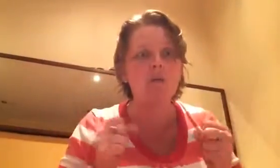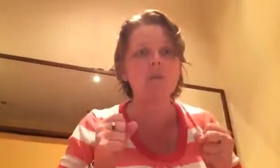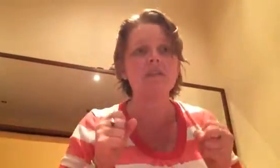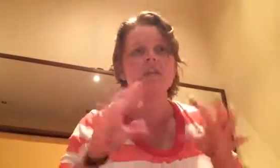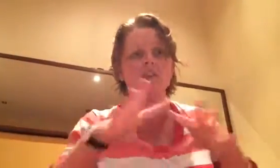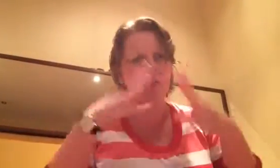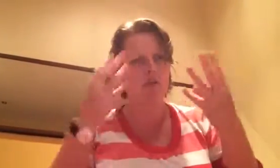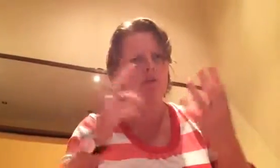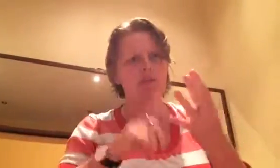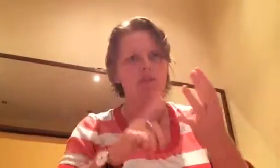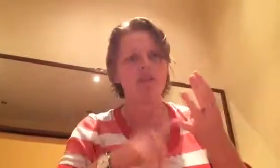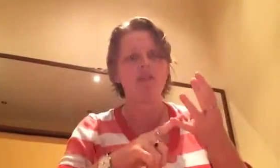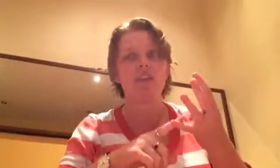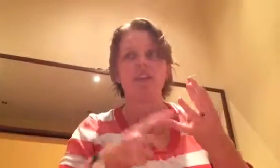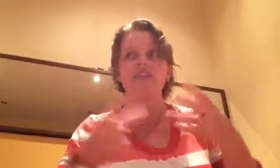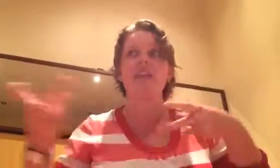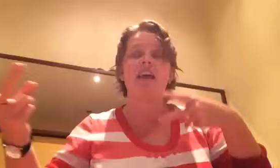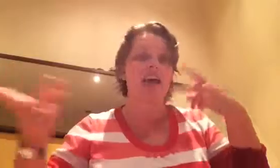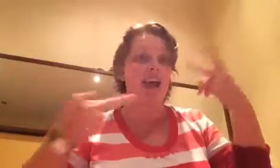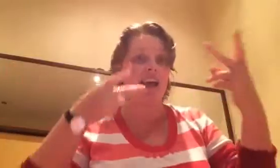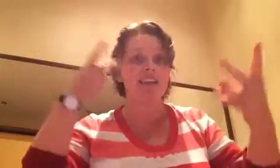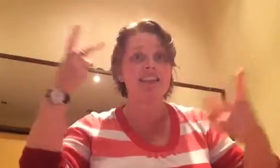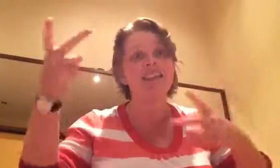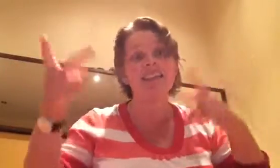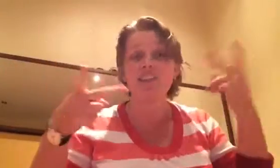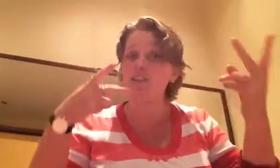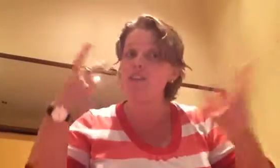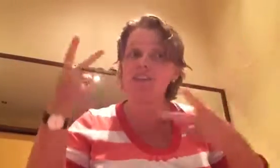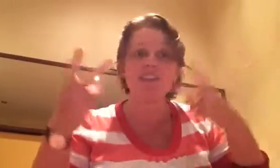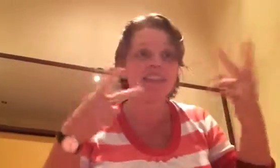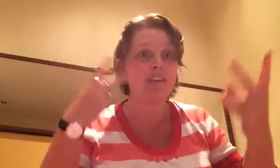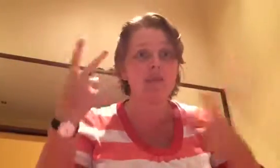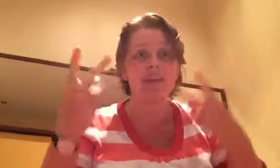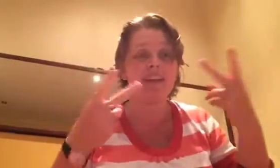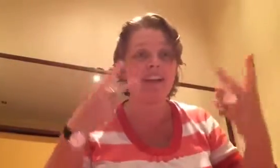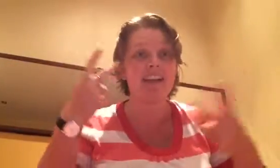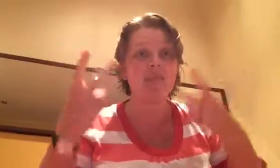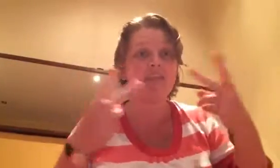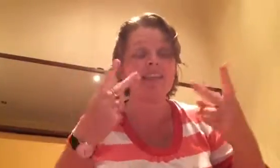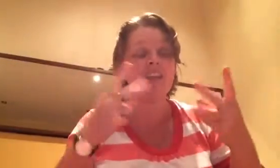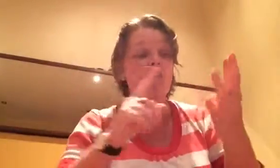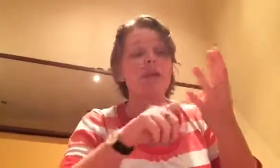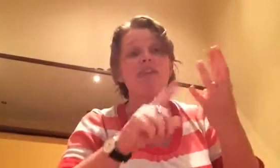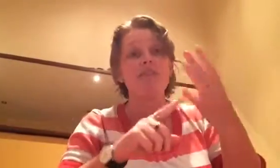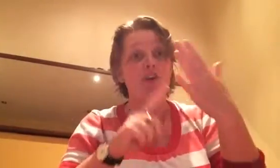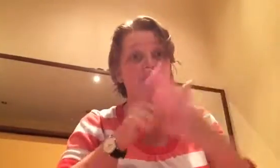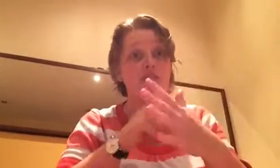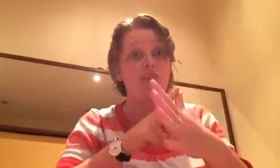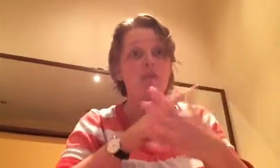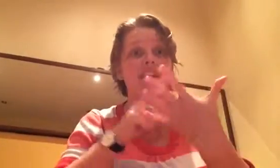cold, all those sorts of things. And just a little bit of singing. Oh, and I forgot, the fifth one